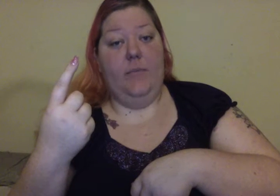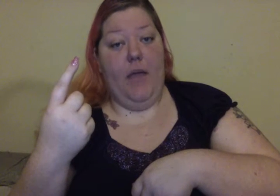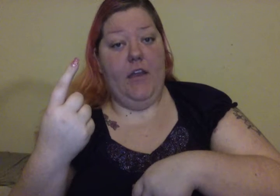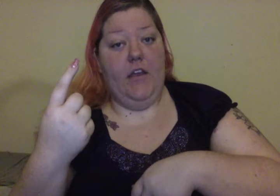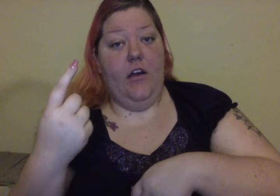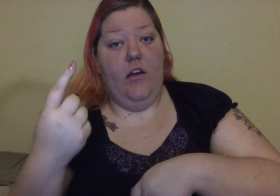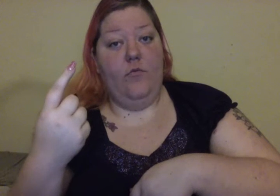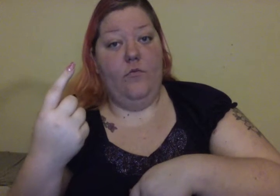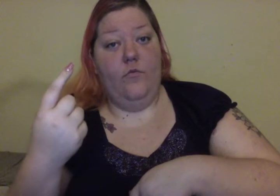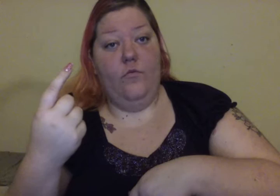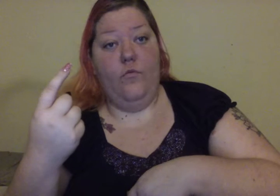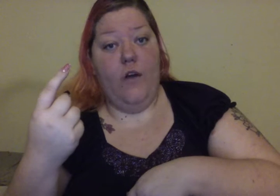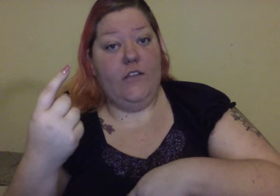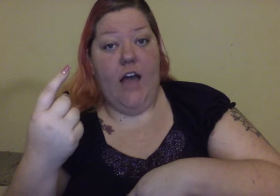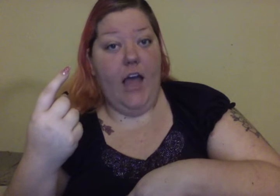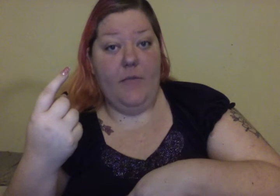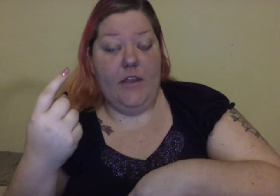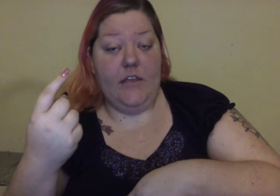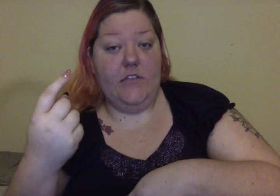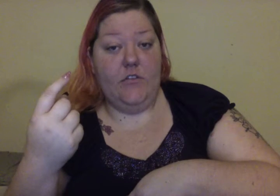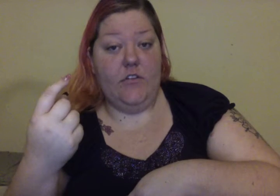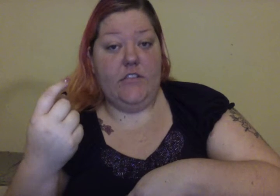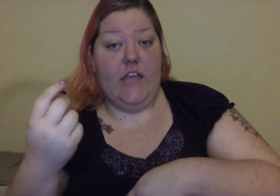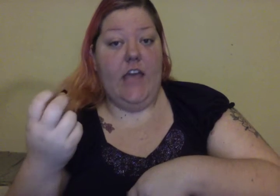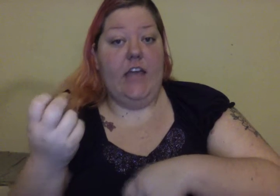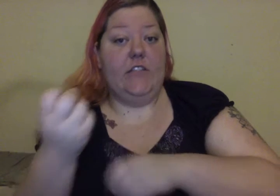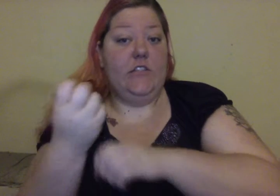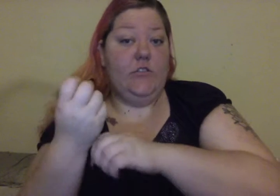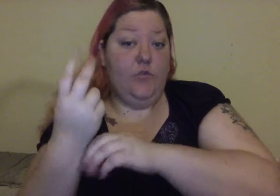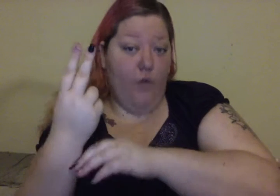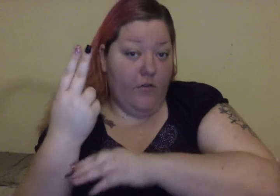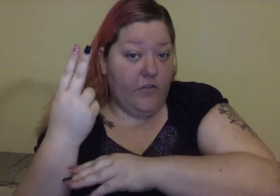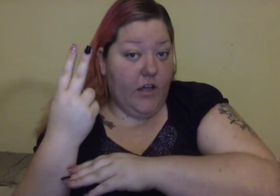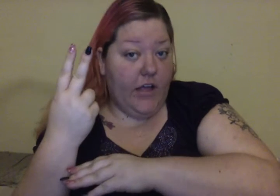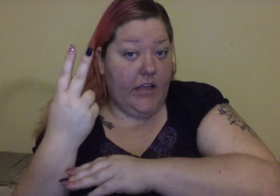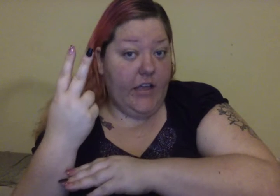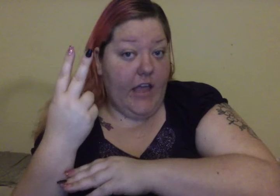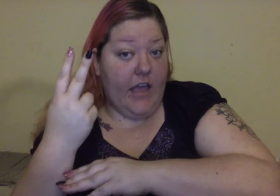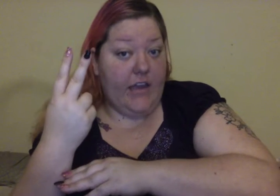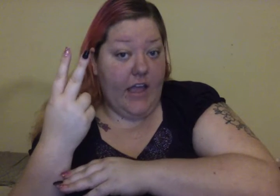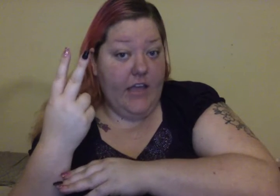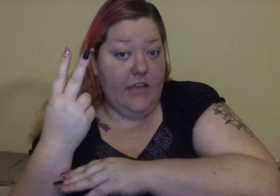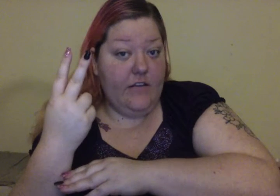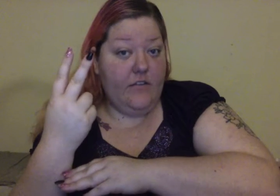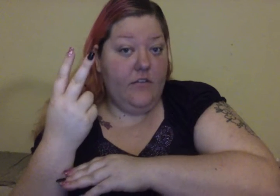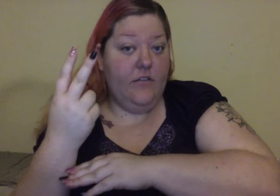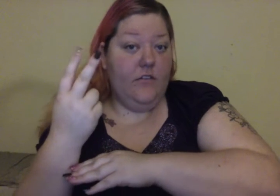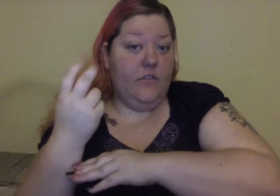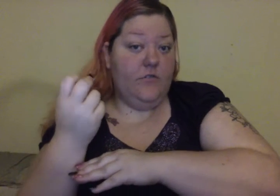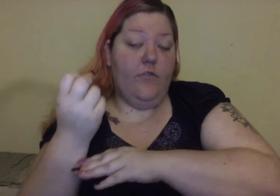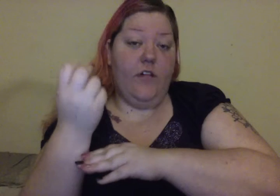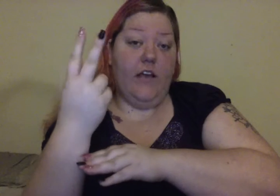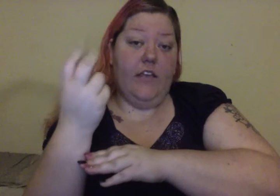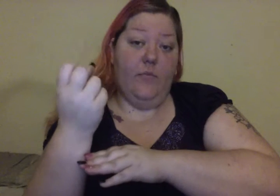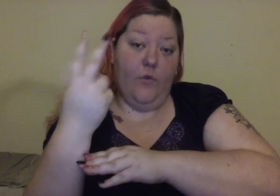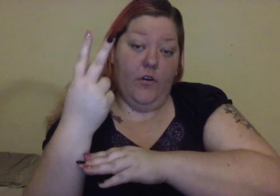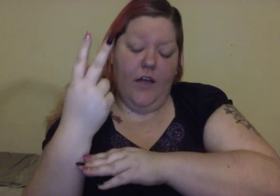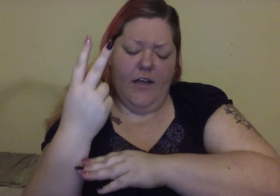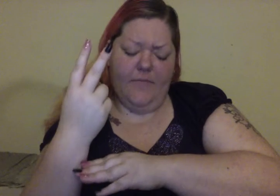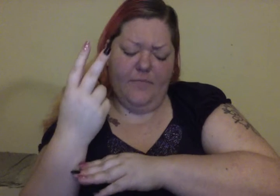depending on what time it is, you can say it's 12 o'clock at night, 12 o'clock in the during